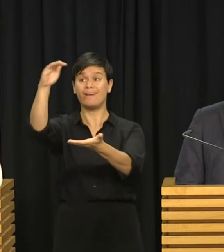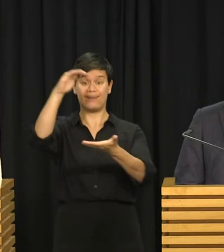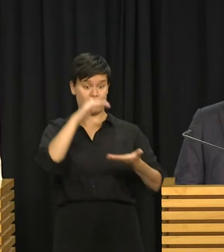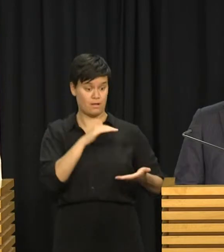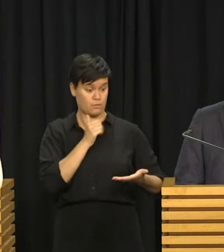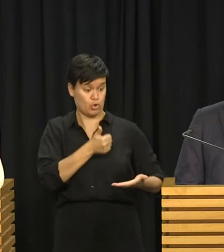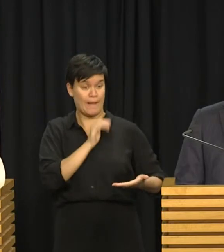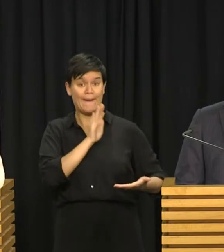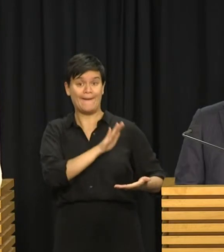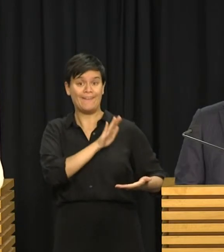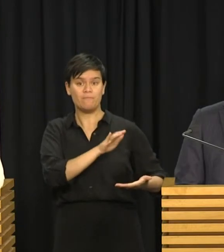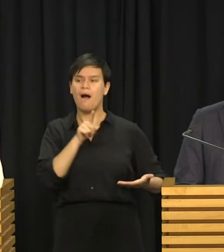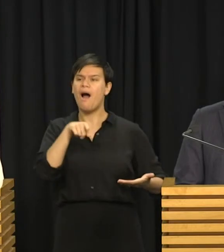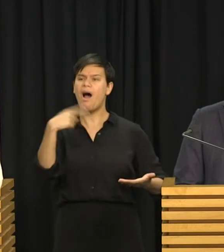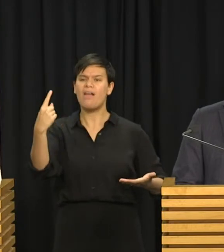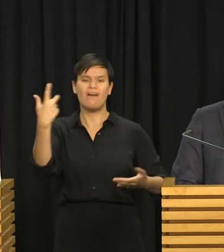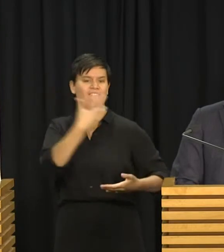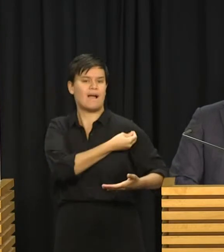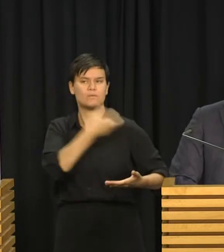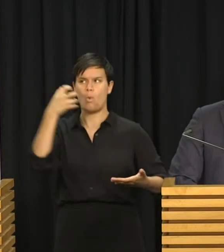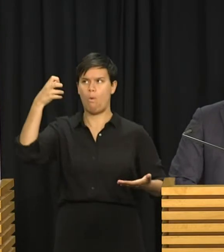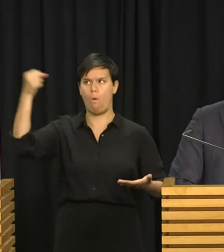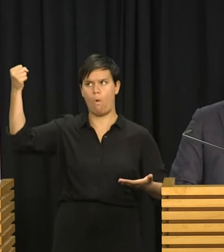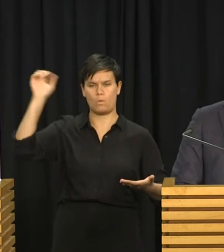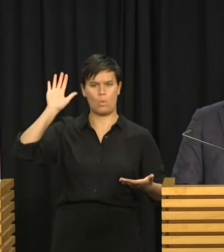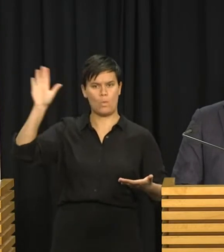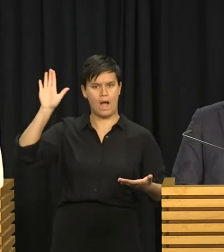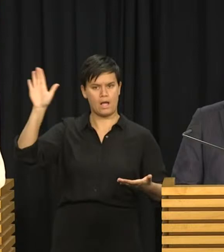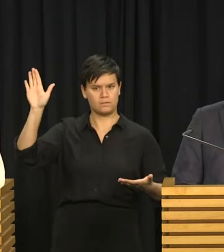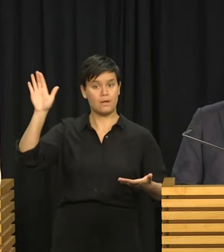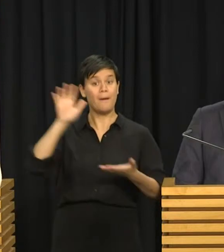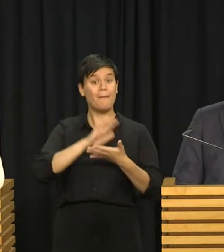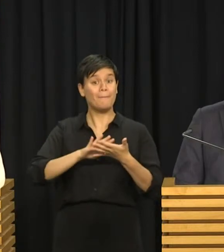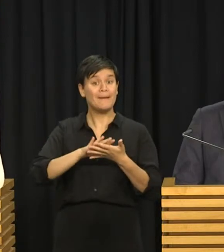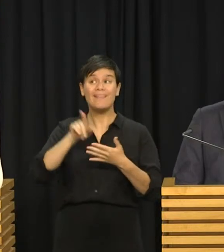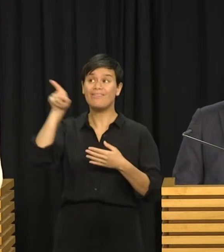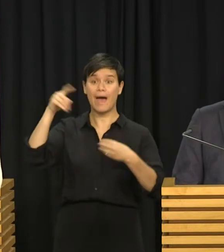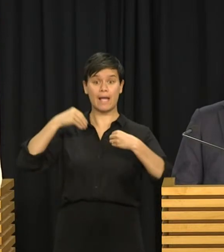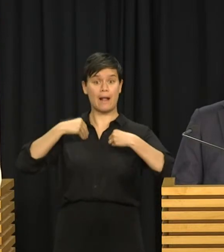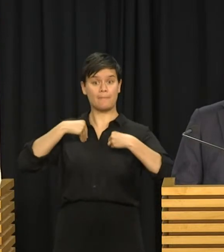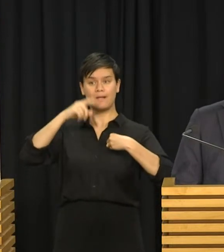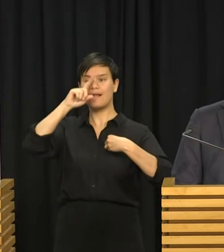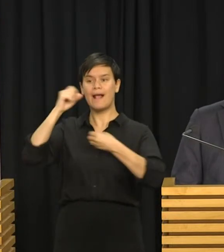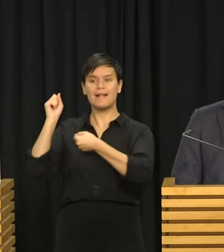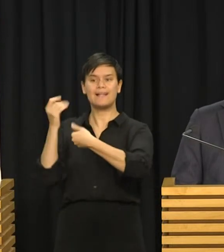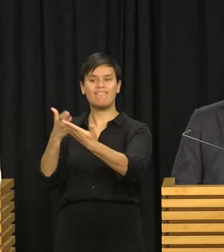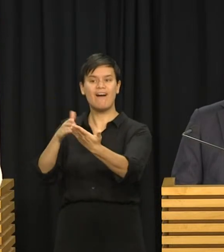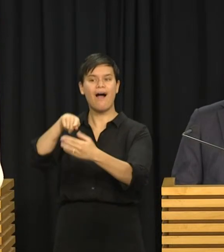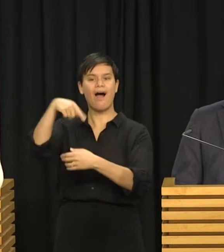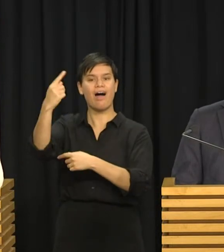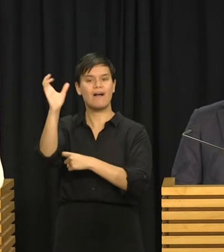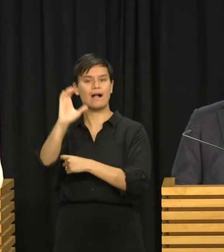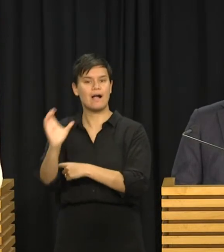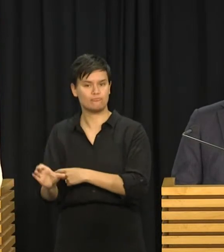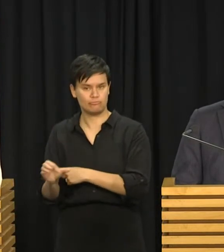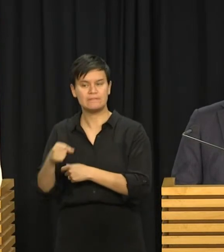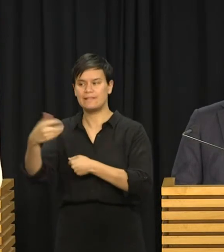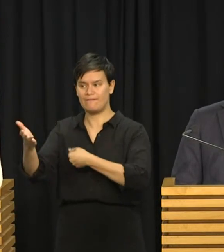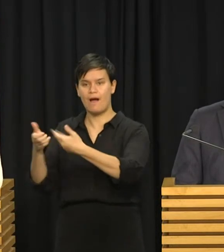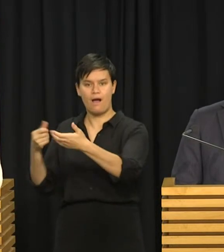we will need to update our vaccination program. This, of course, could free up supply for other countries in the short